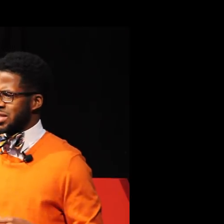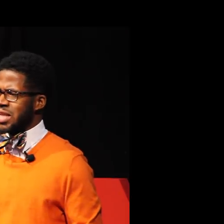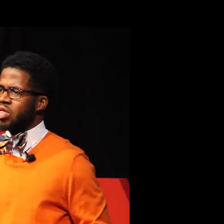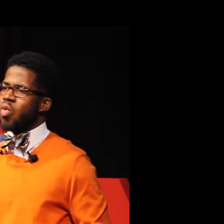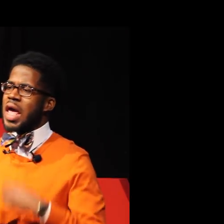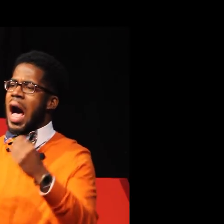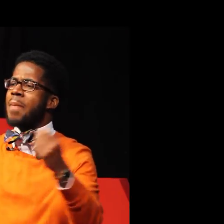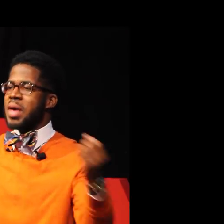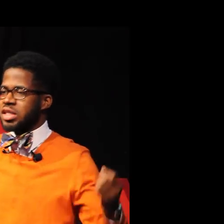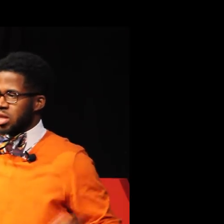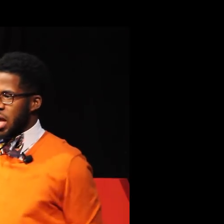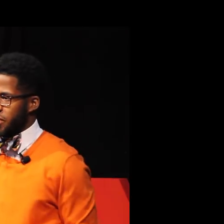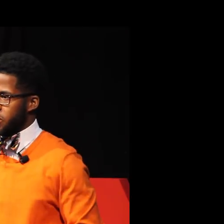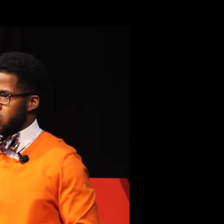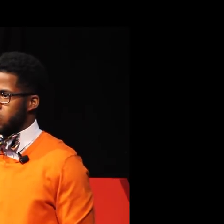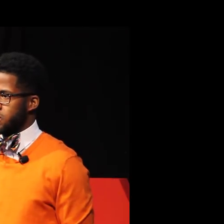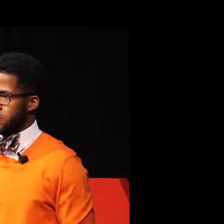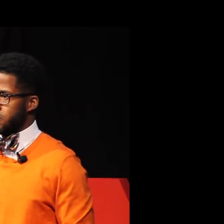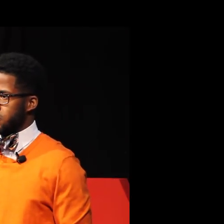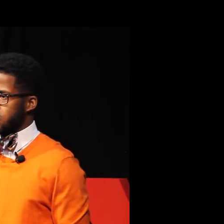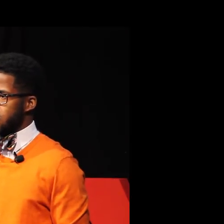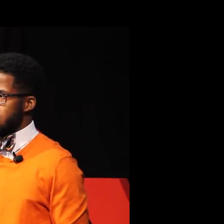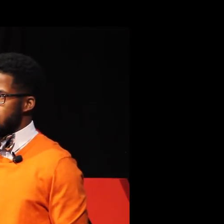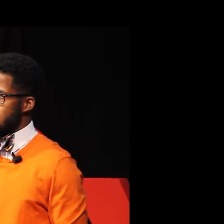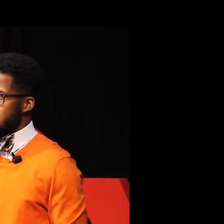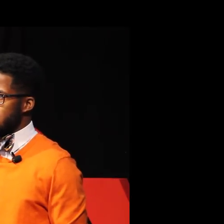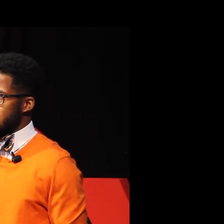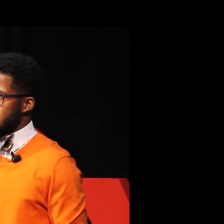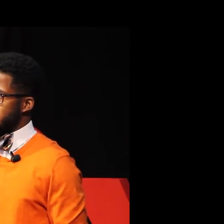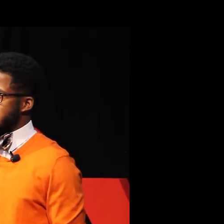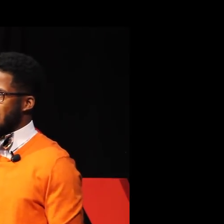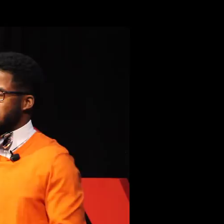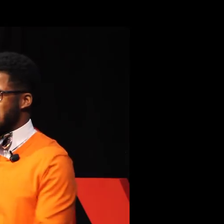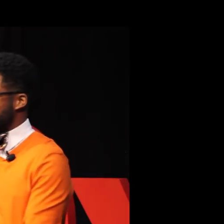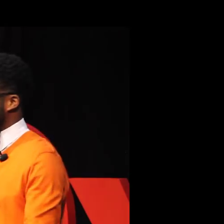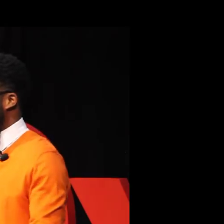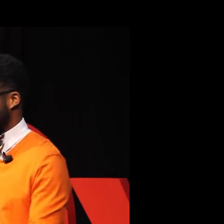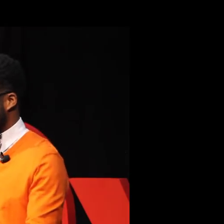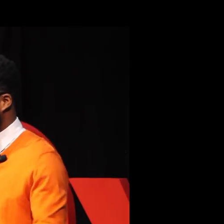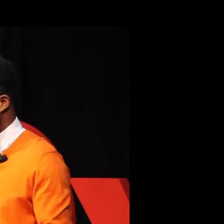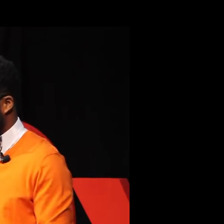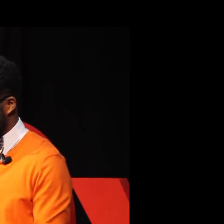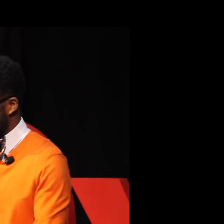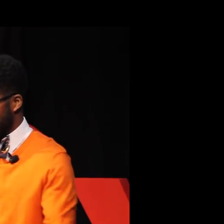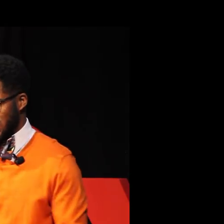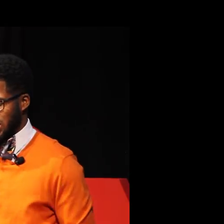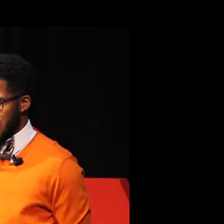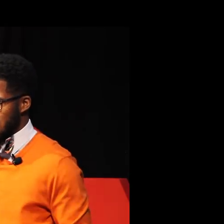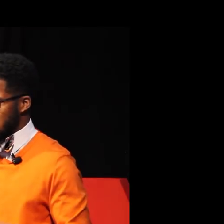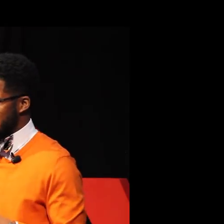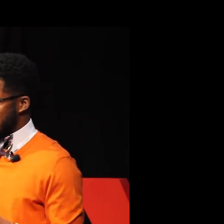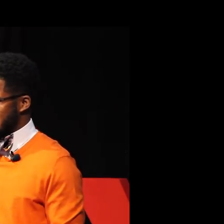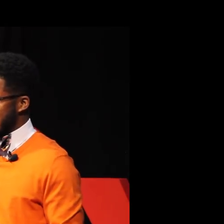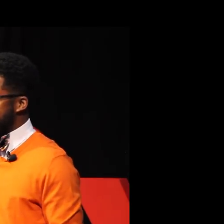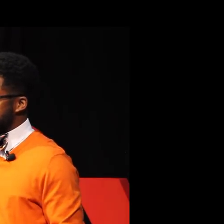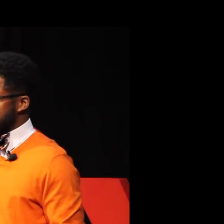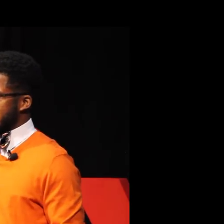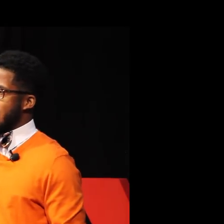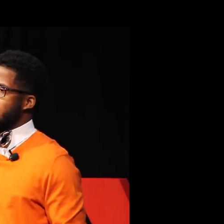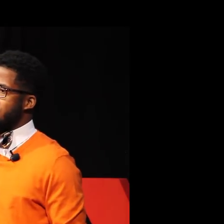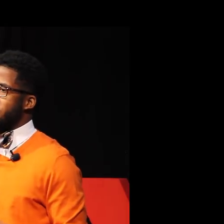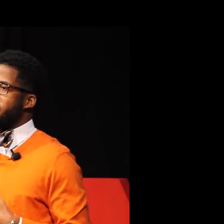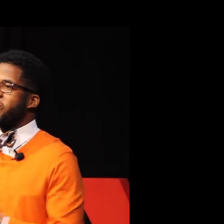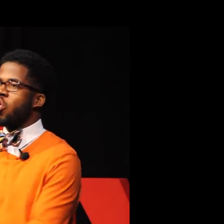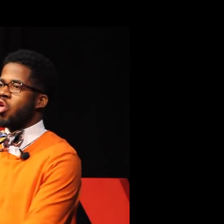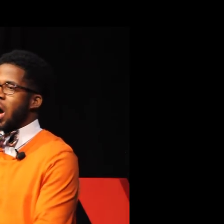is pictured. Instead, the way I picture life for you. You see, I'm still trying to set this scene, establish